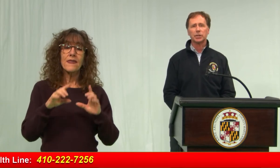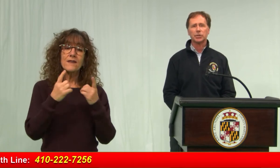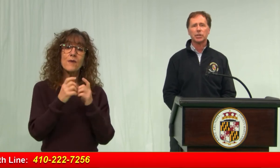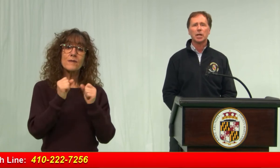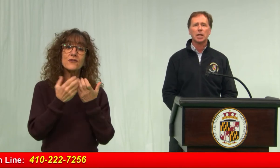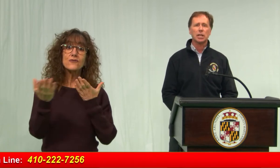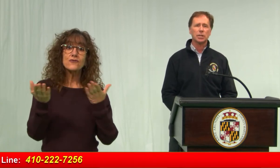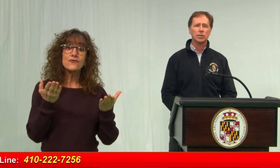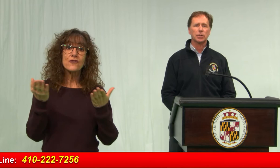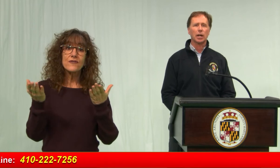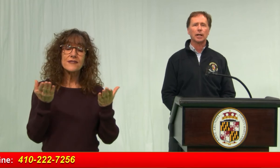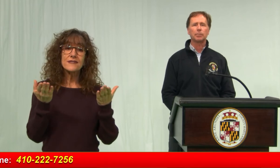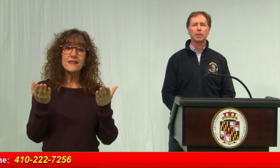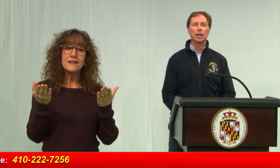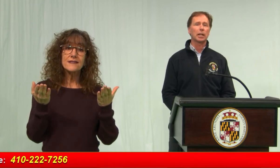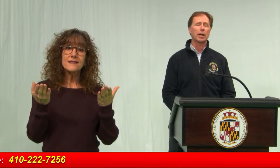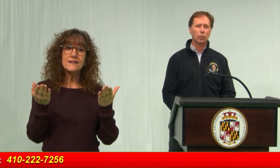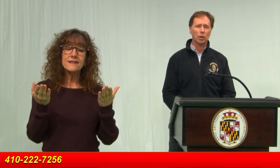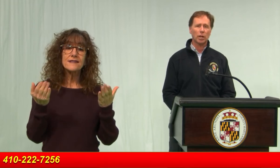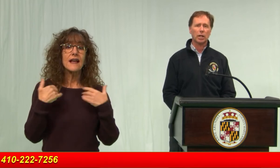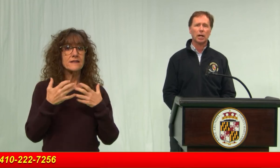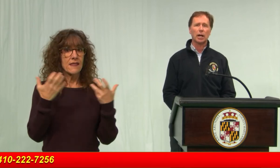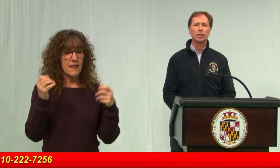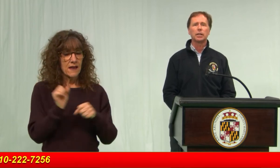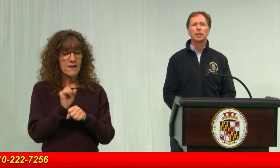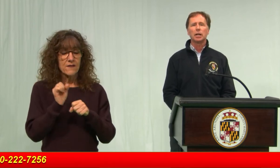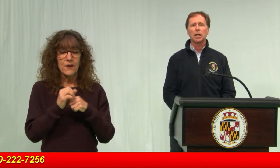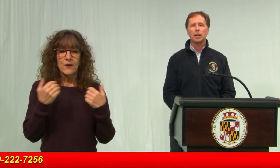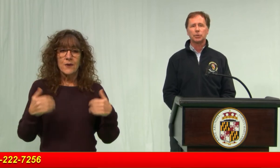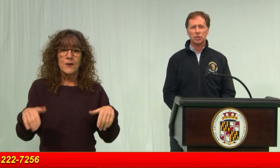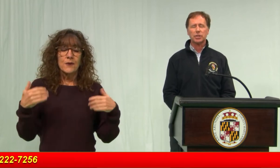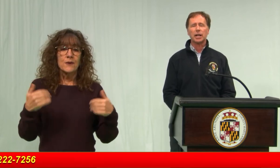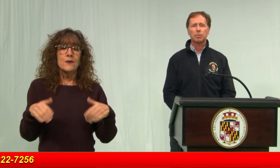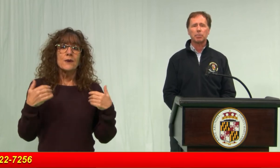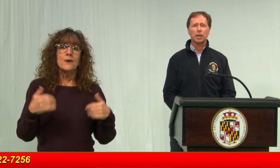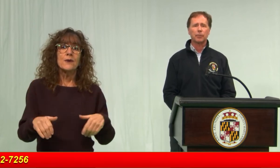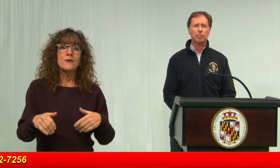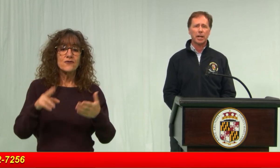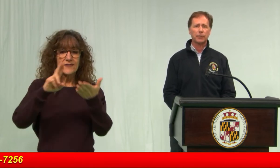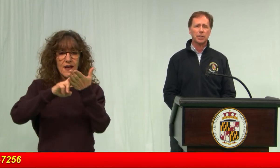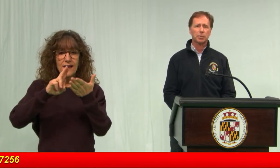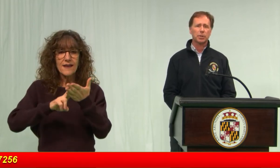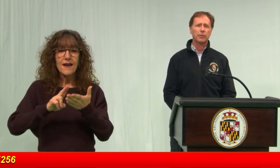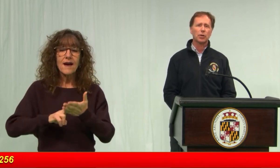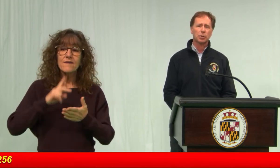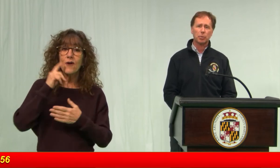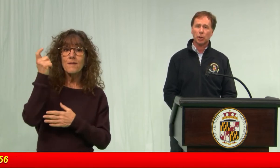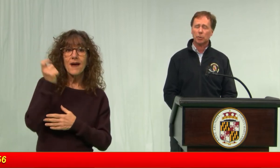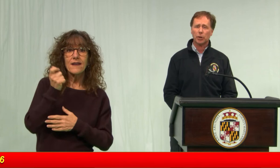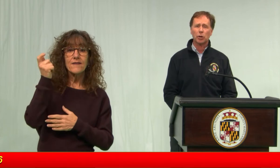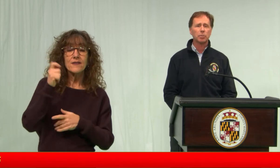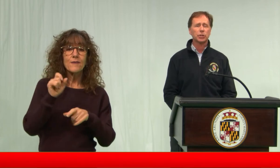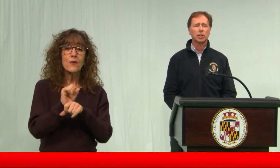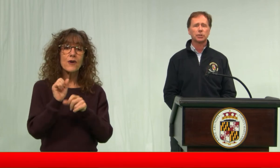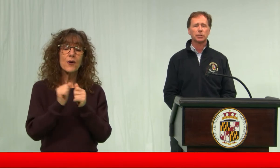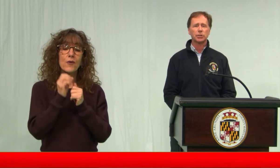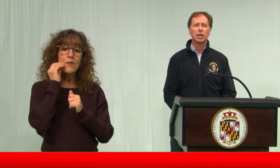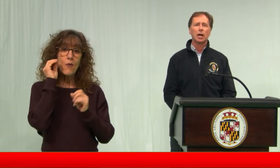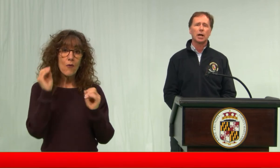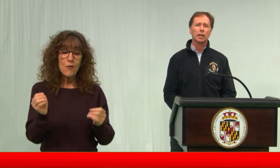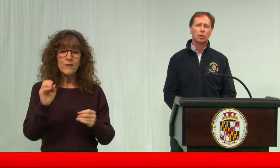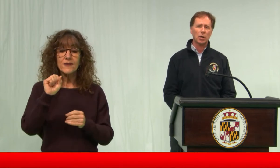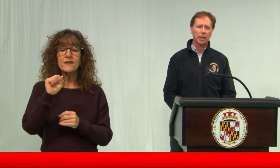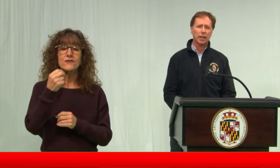department is got a lot of work just signing people up for benefits, but they've also been working with our homeless